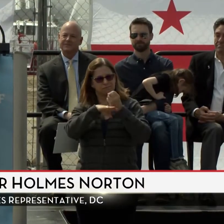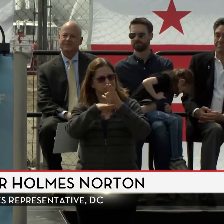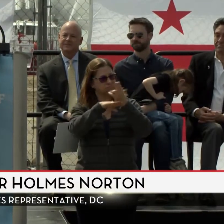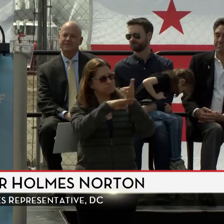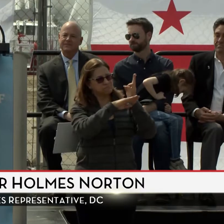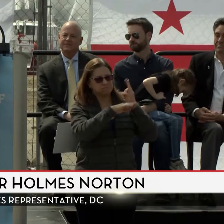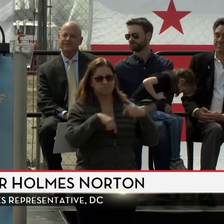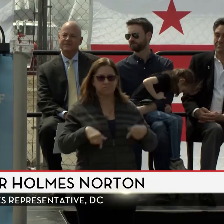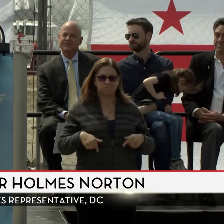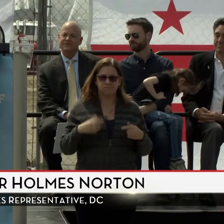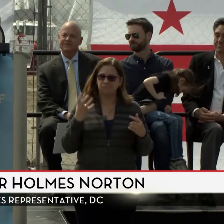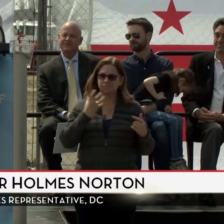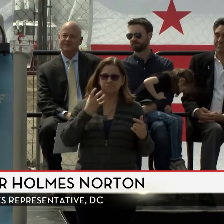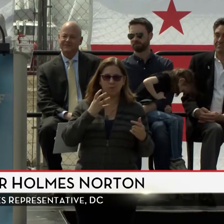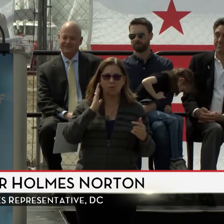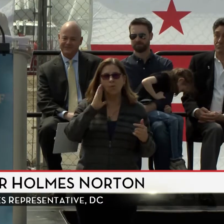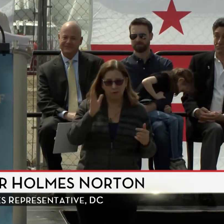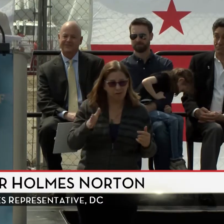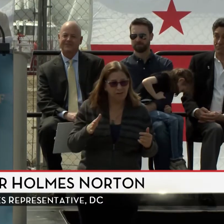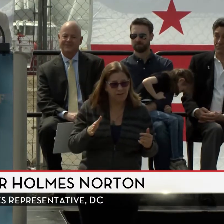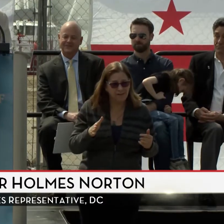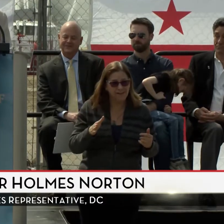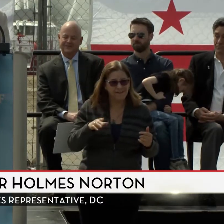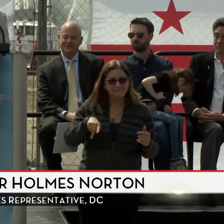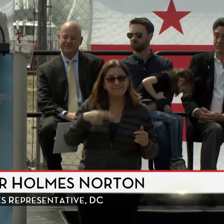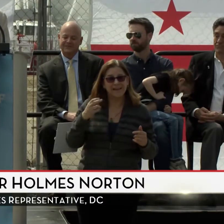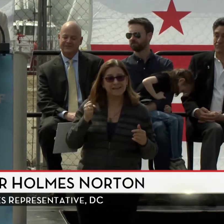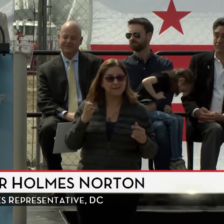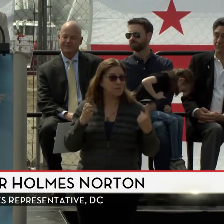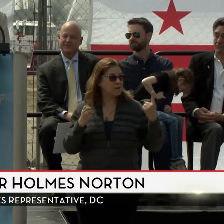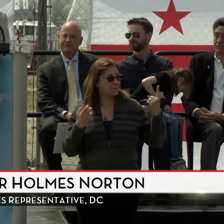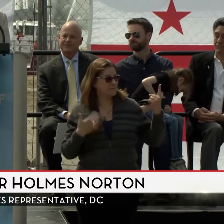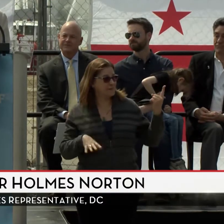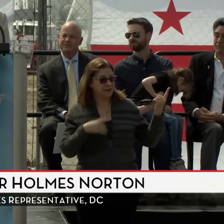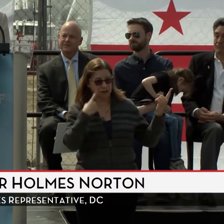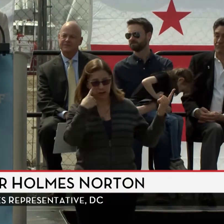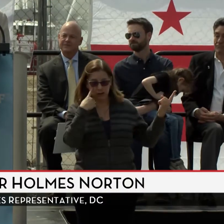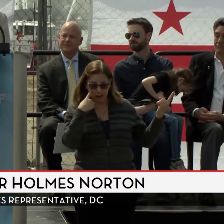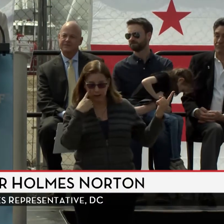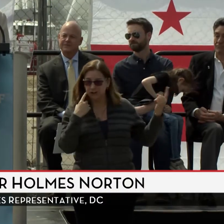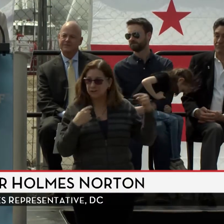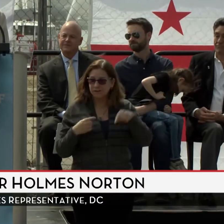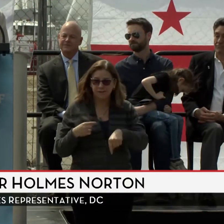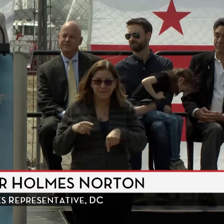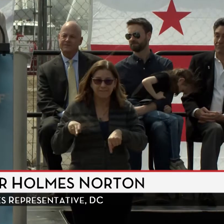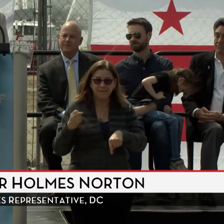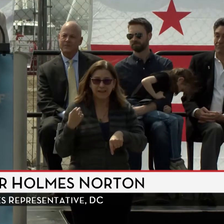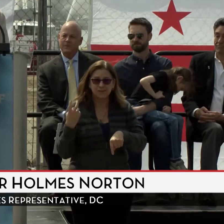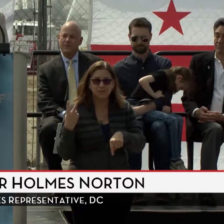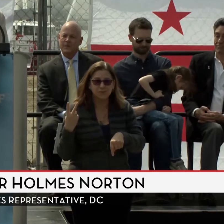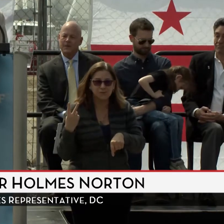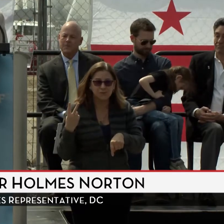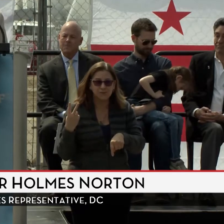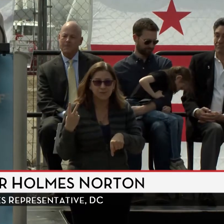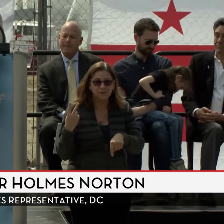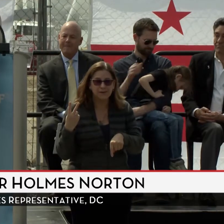already done in phase one. You have already turned the